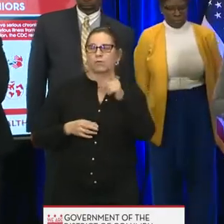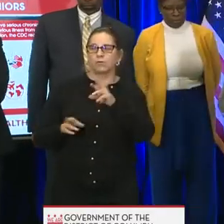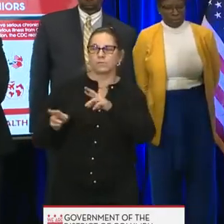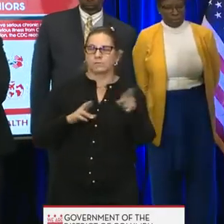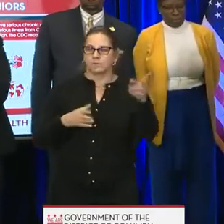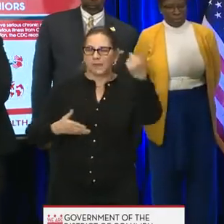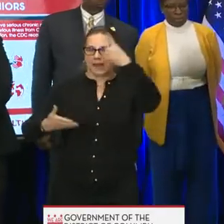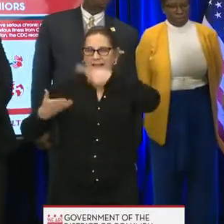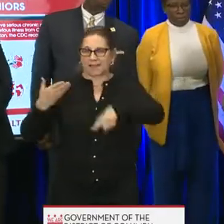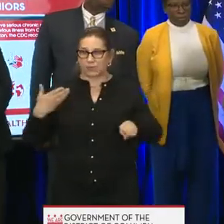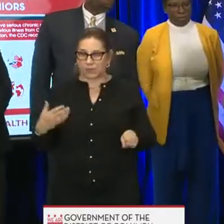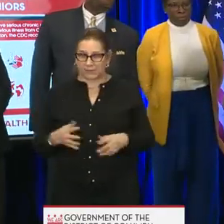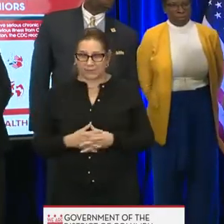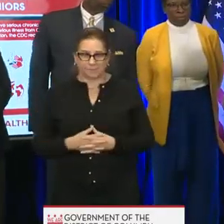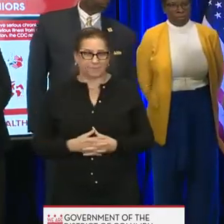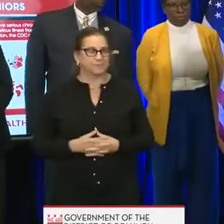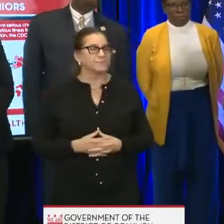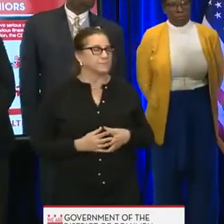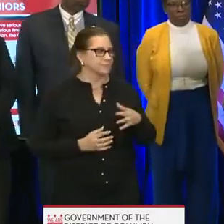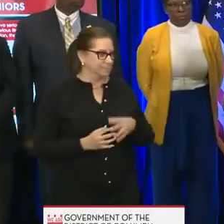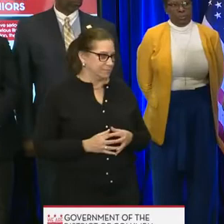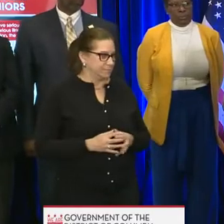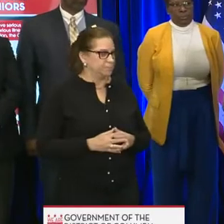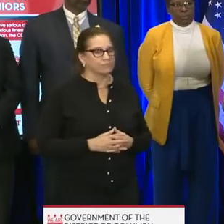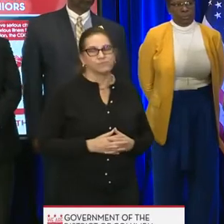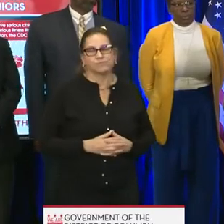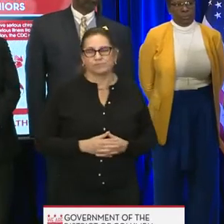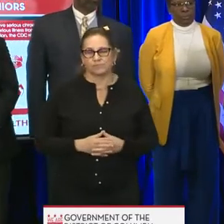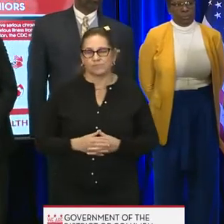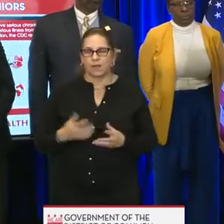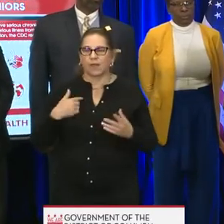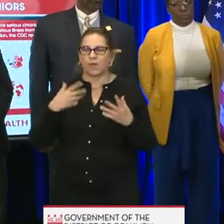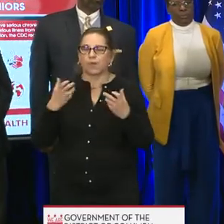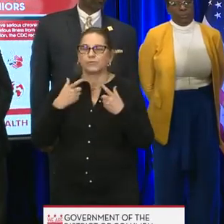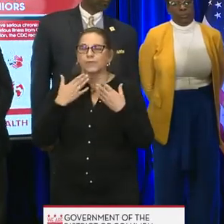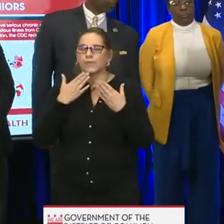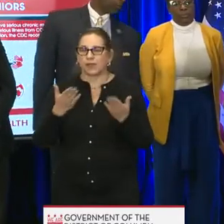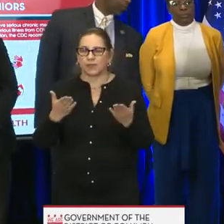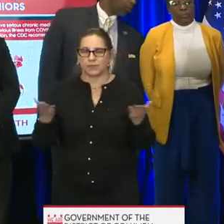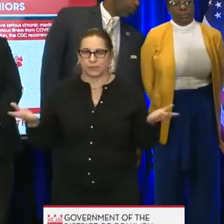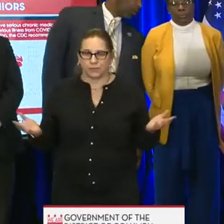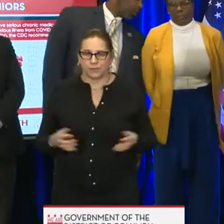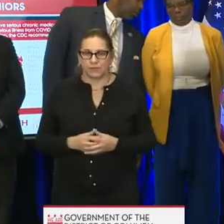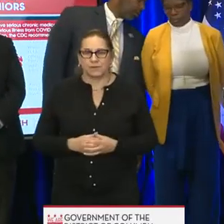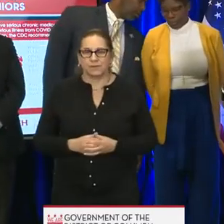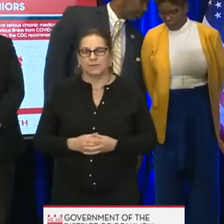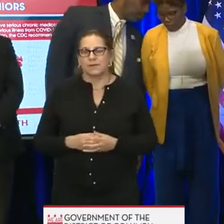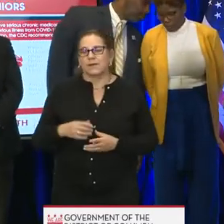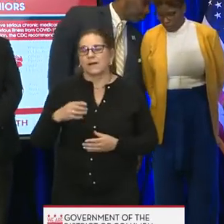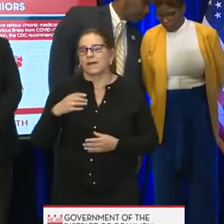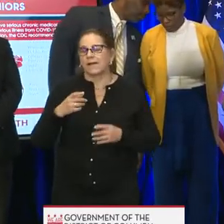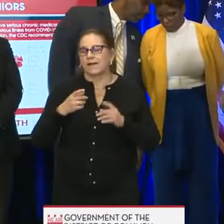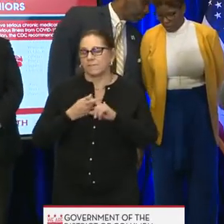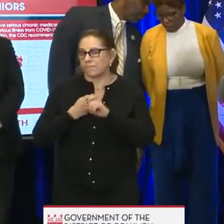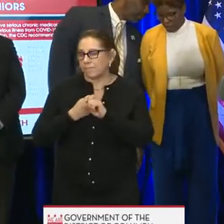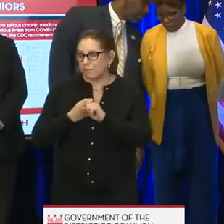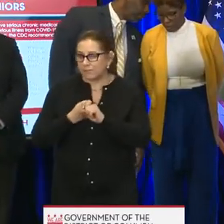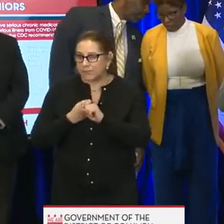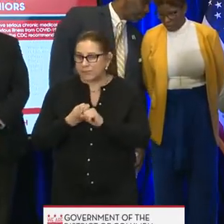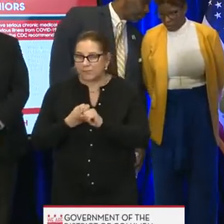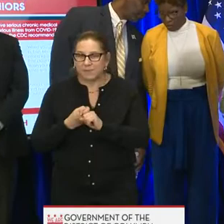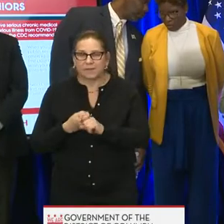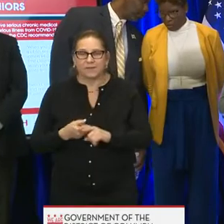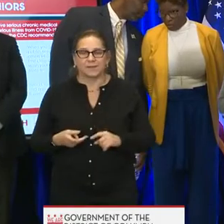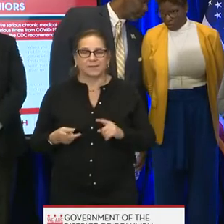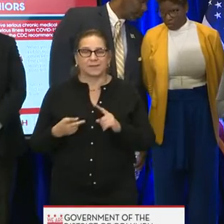to thank, I think you were at Friendship earlier. I want to thank Friendship and the KIPP DC, who we spent a lot of time